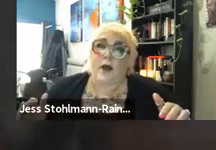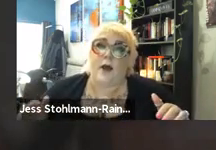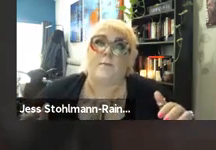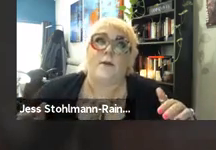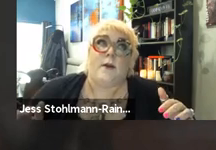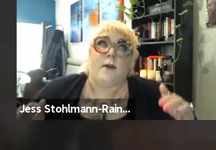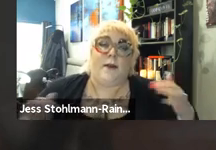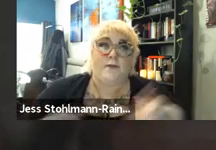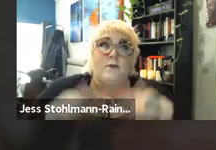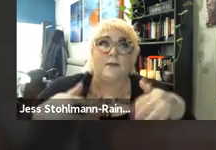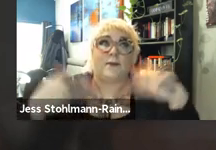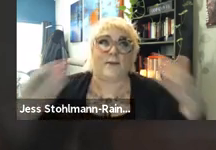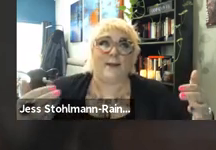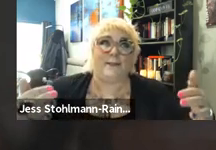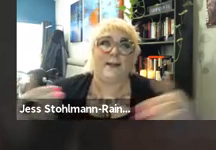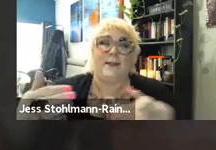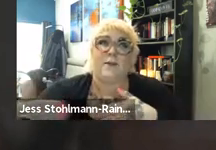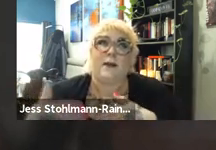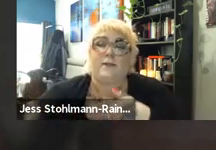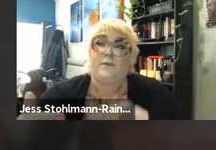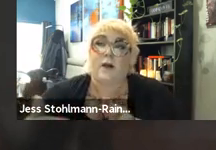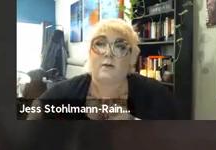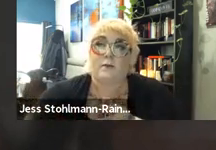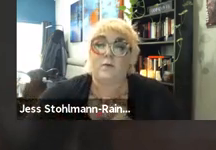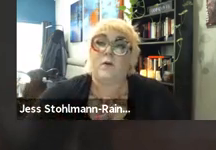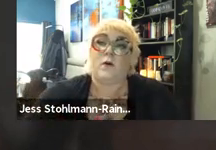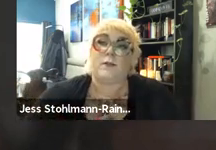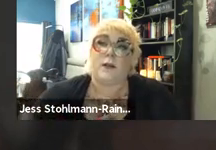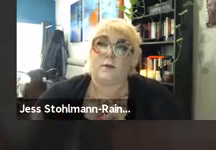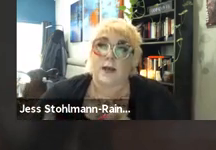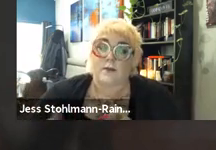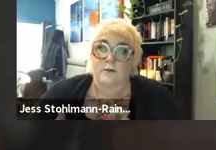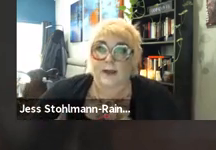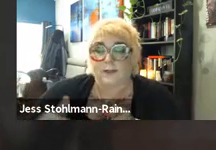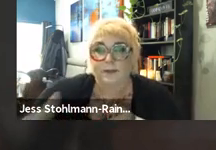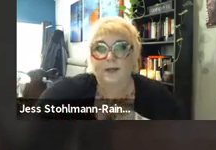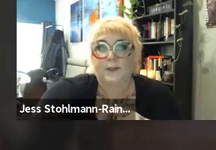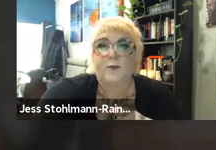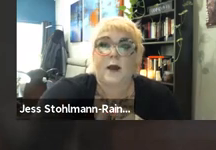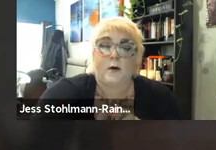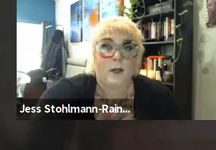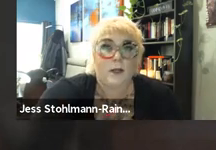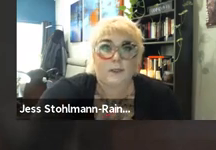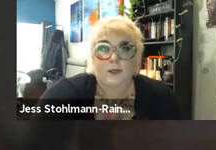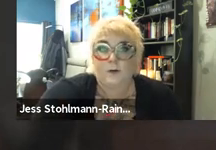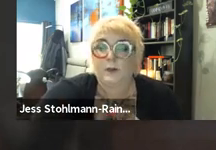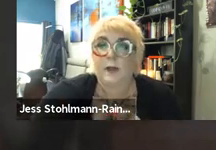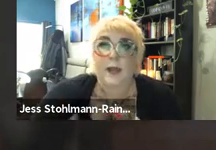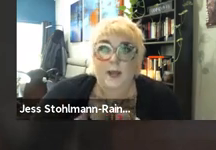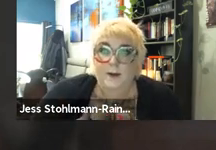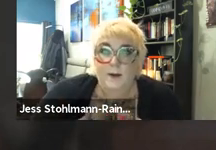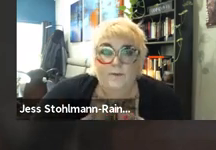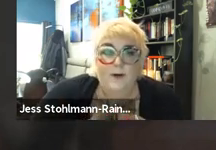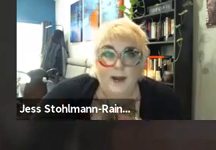if um if you got the grant and then you had to follow the rules that are written out in the grant so it tells you how to